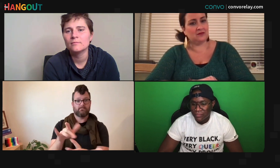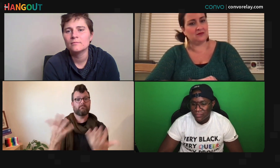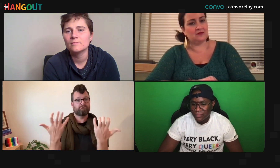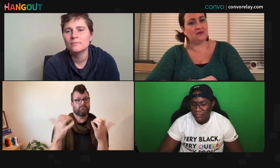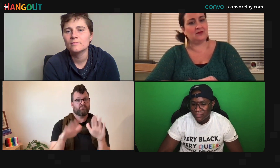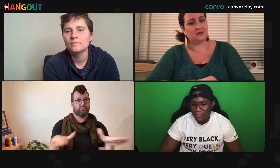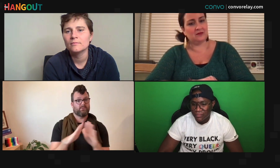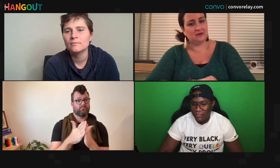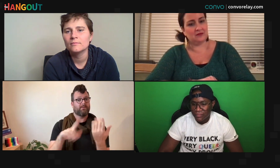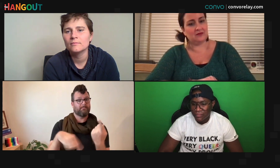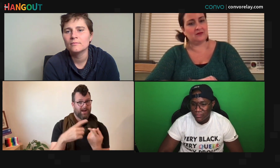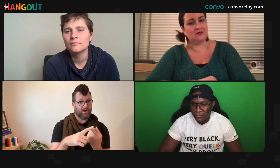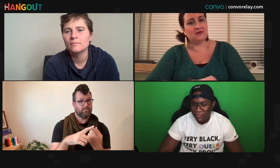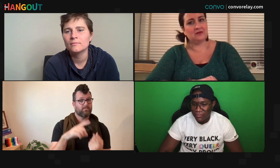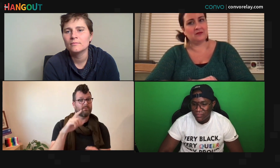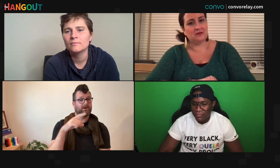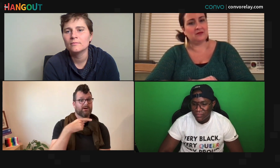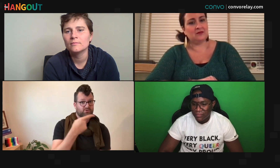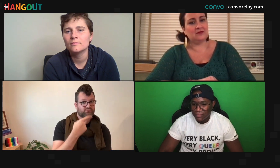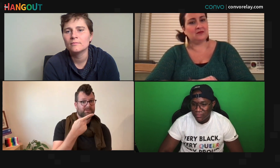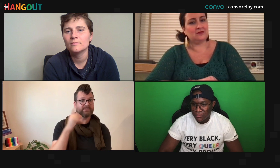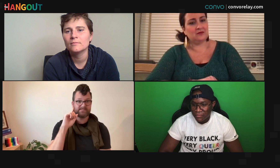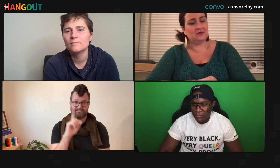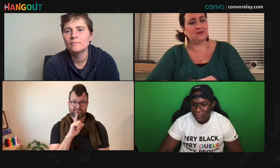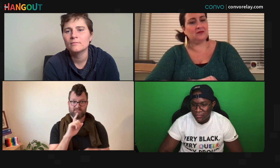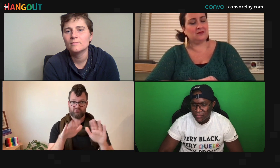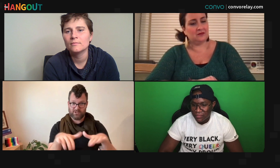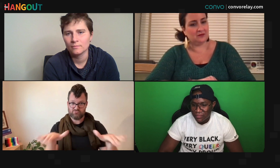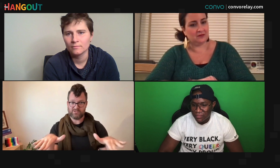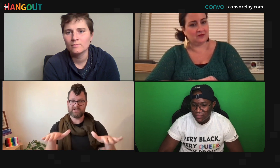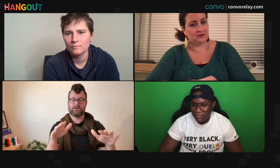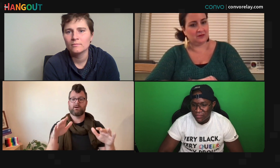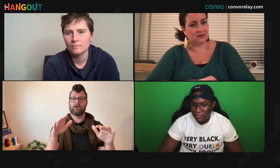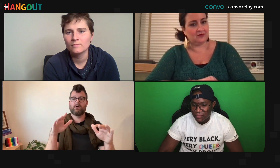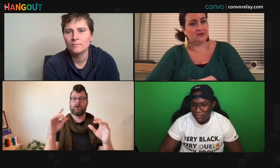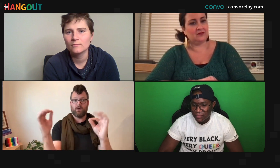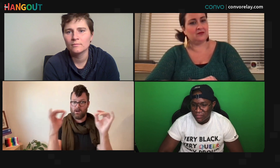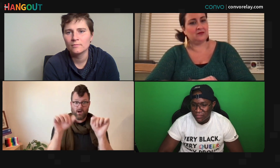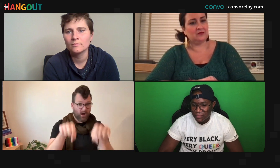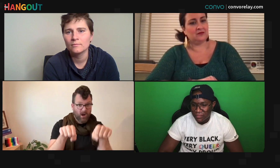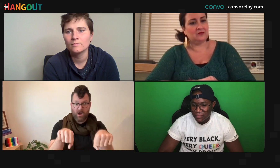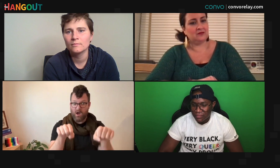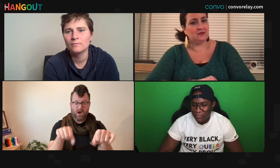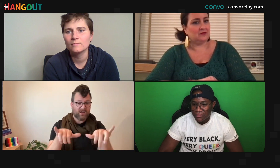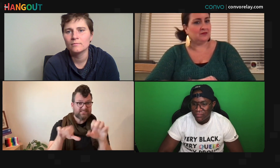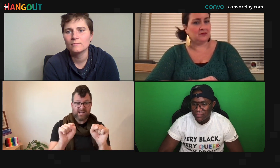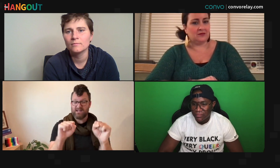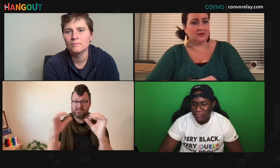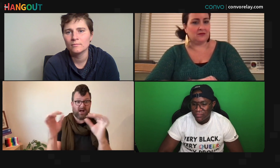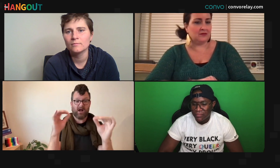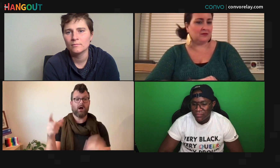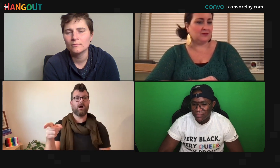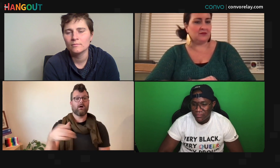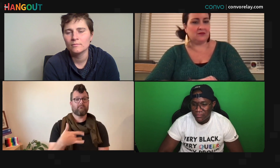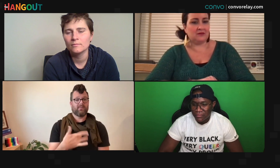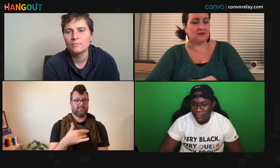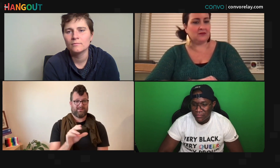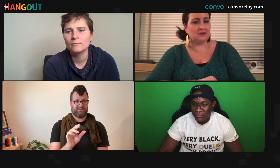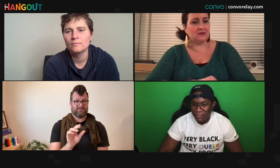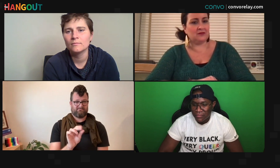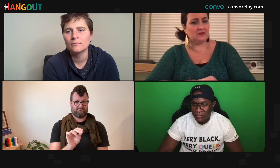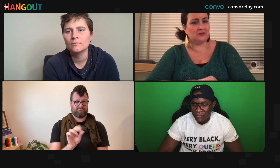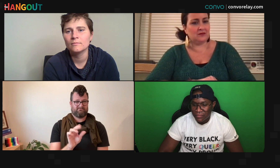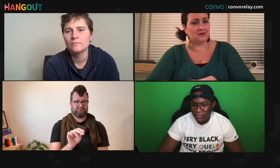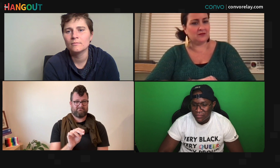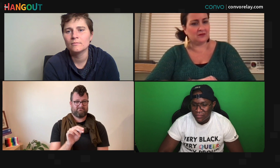interpreter from Sacramento, had contacted them about a children's book with hearing and deaf children, and everyone was talking about it. They